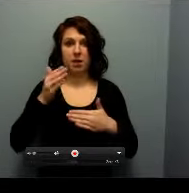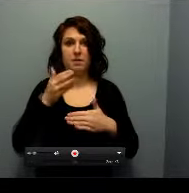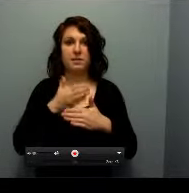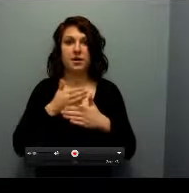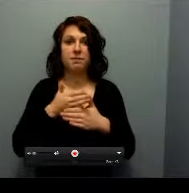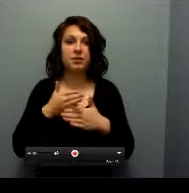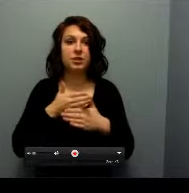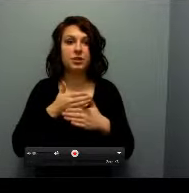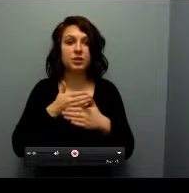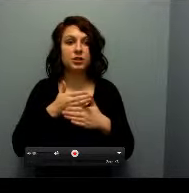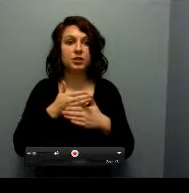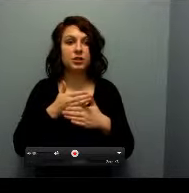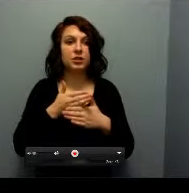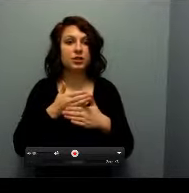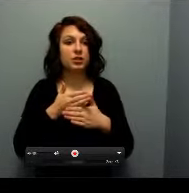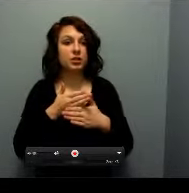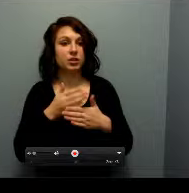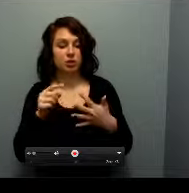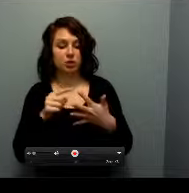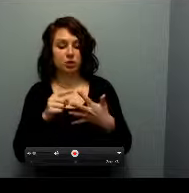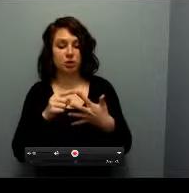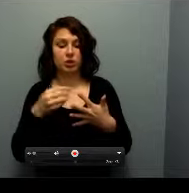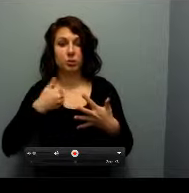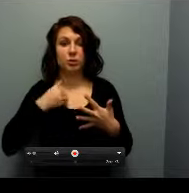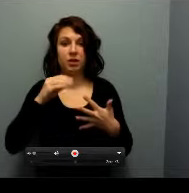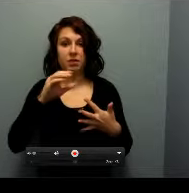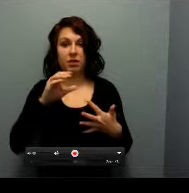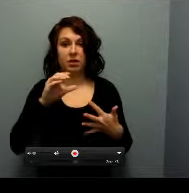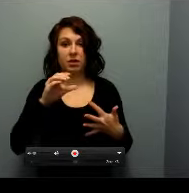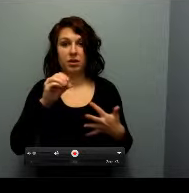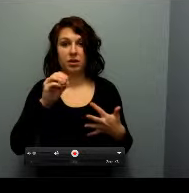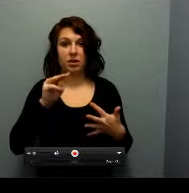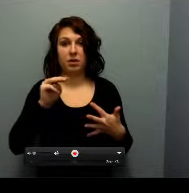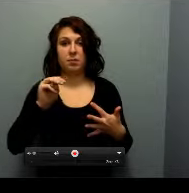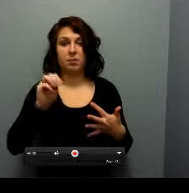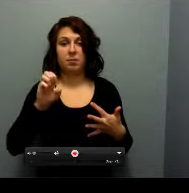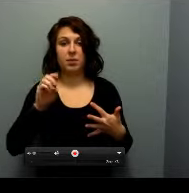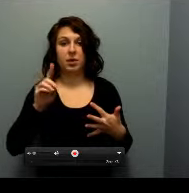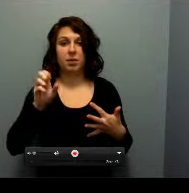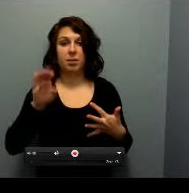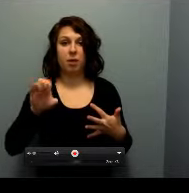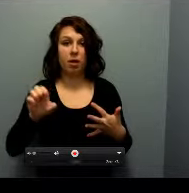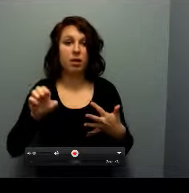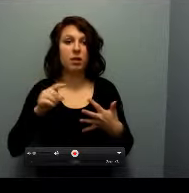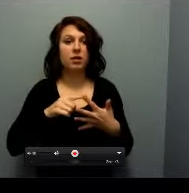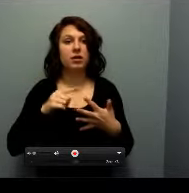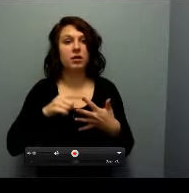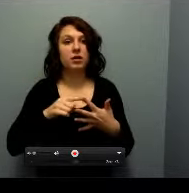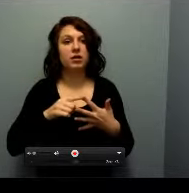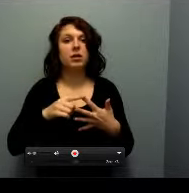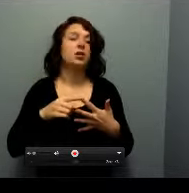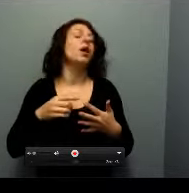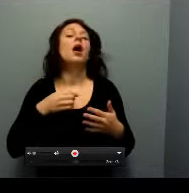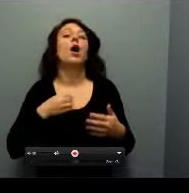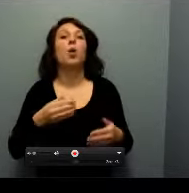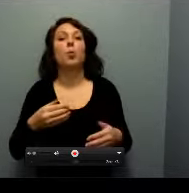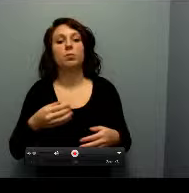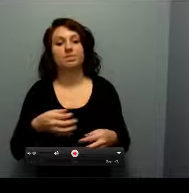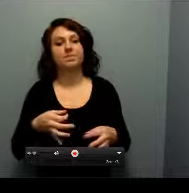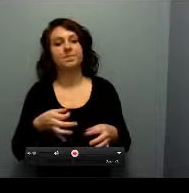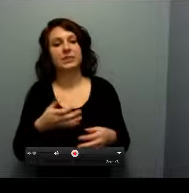commendable, they're worthy of recognition, they've been effective, giving positive